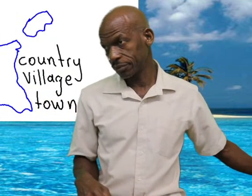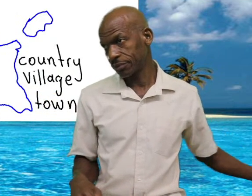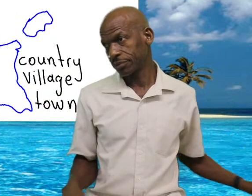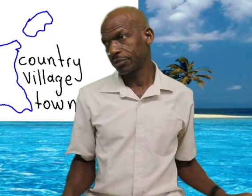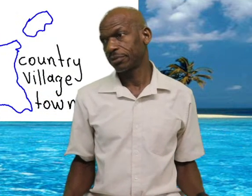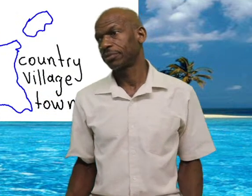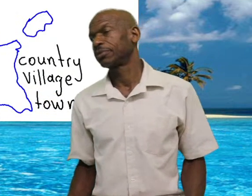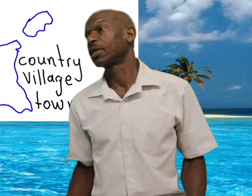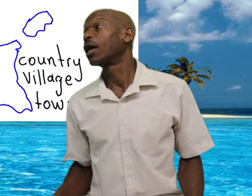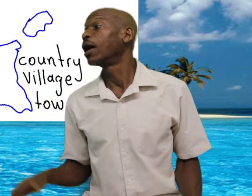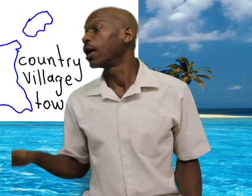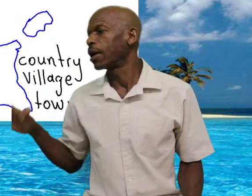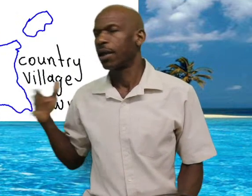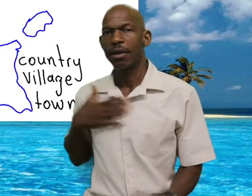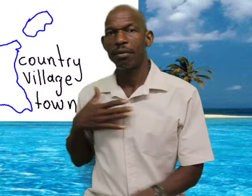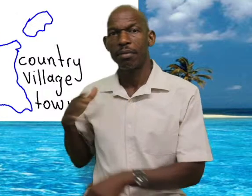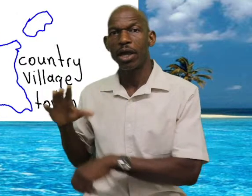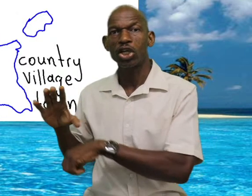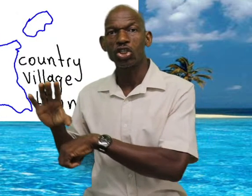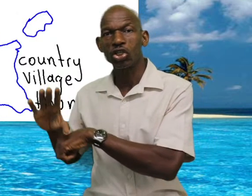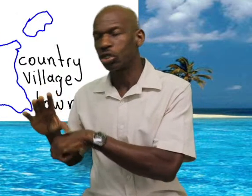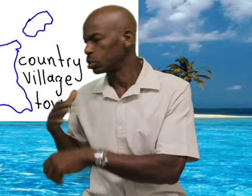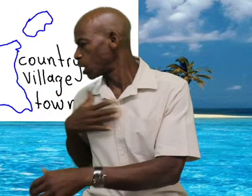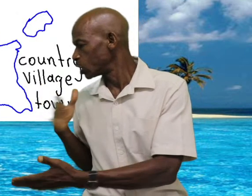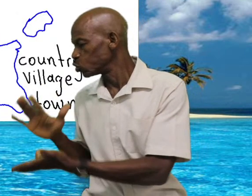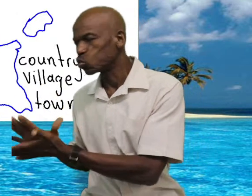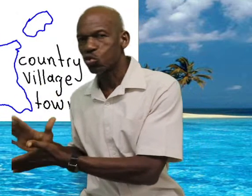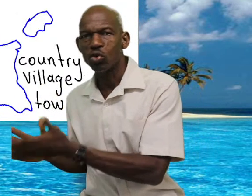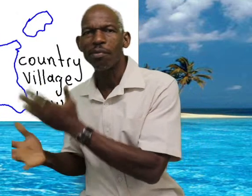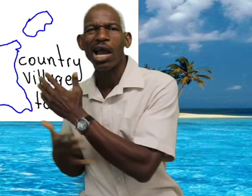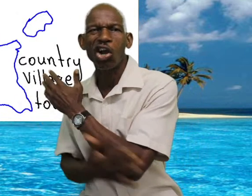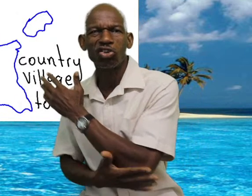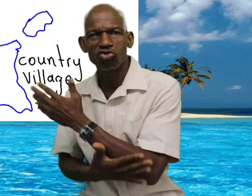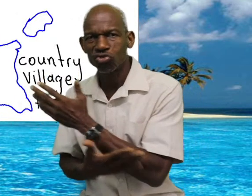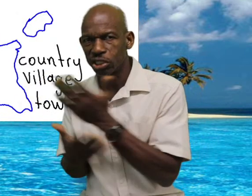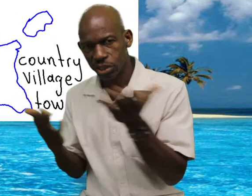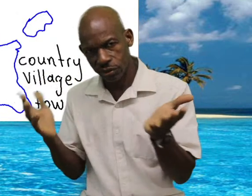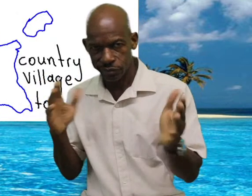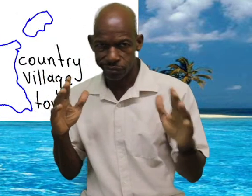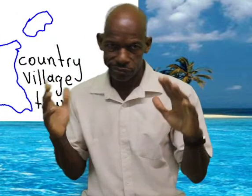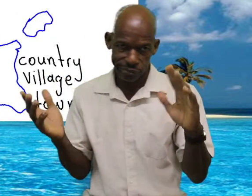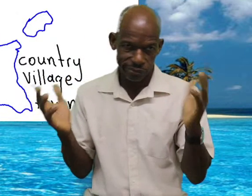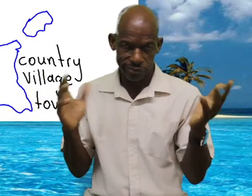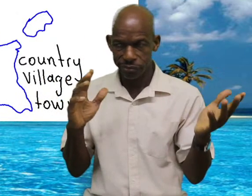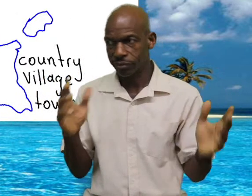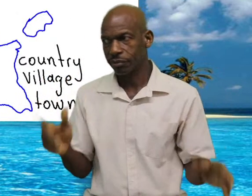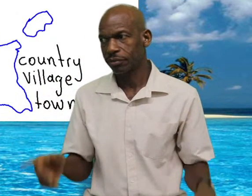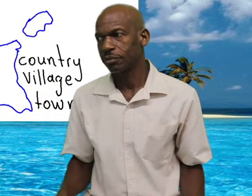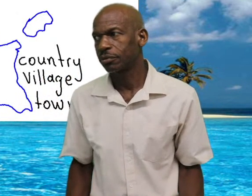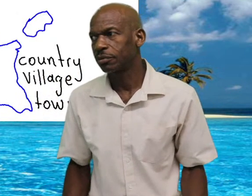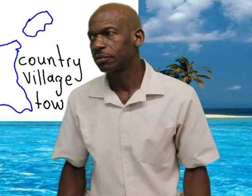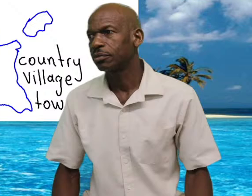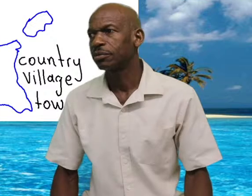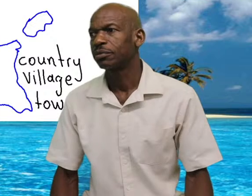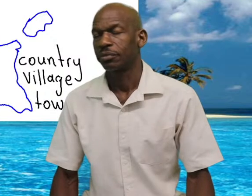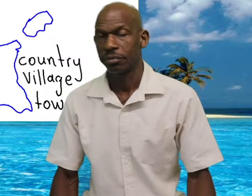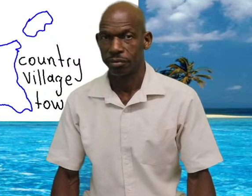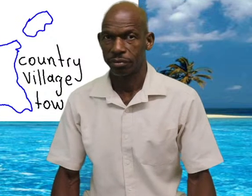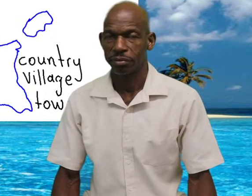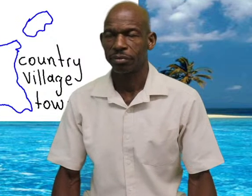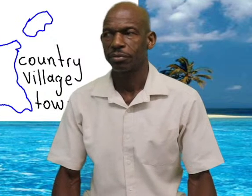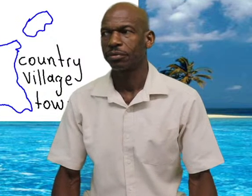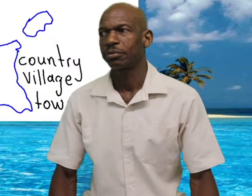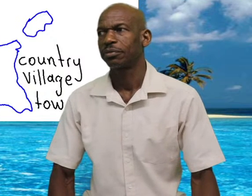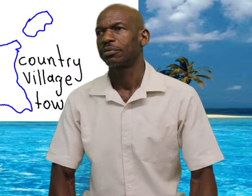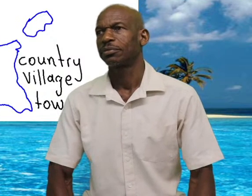you go somewhere and some things like that. And there was one more meaning I did not look at with you